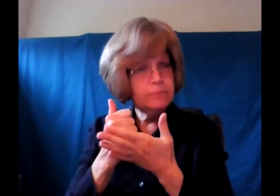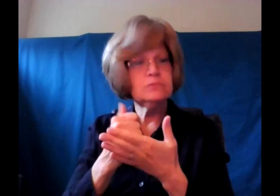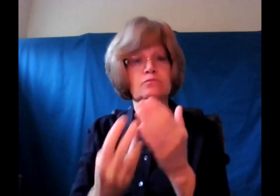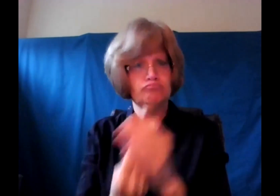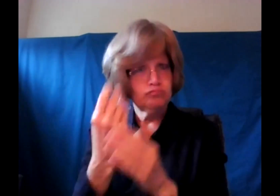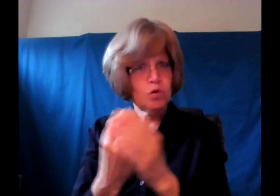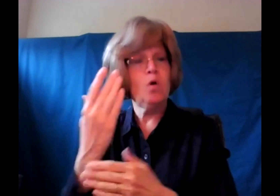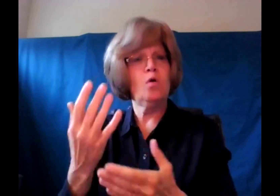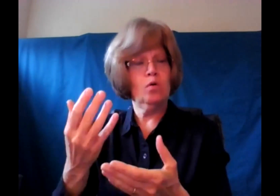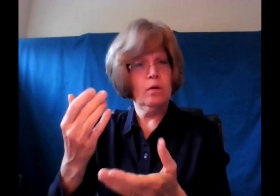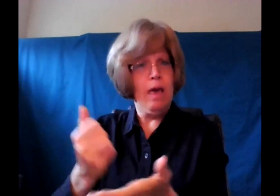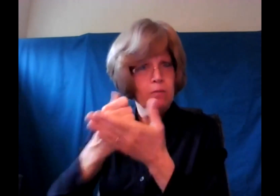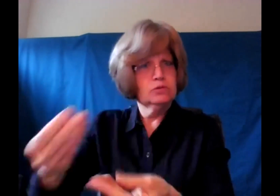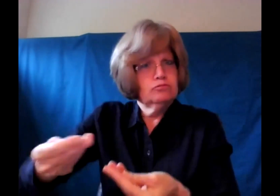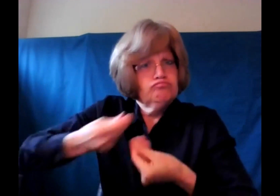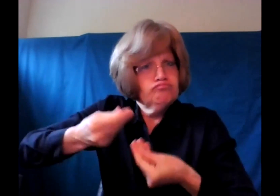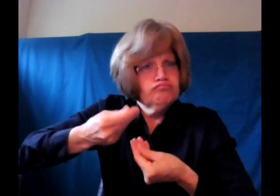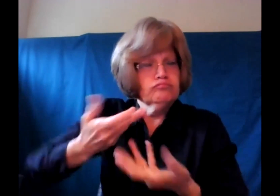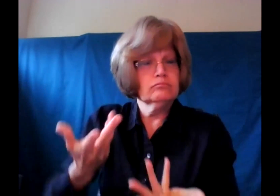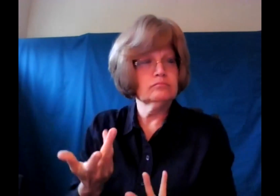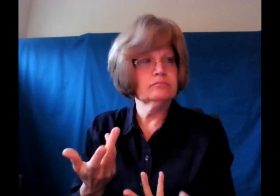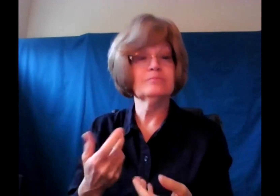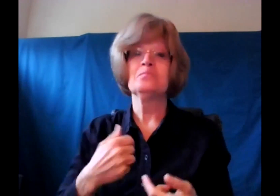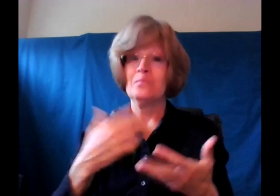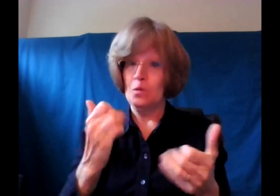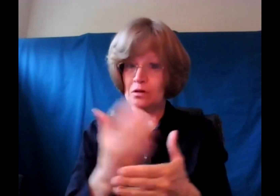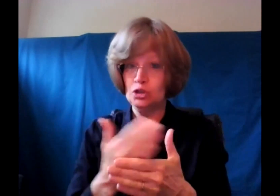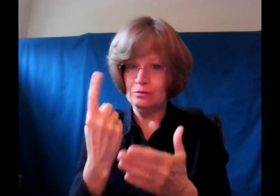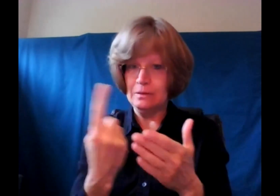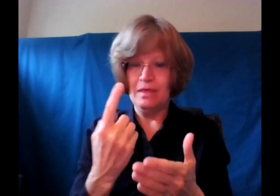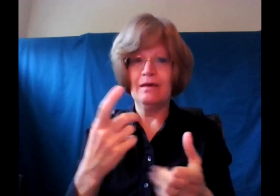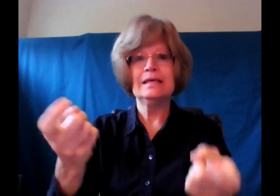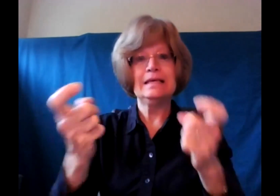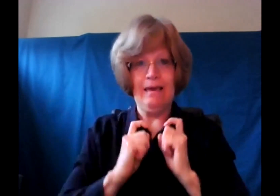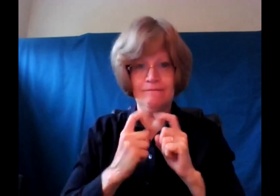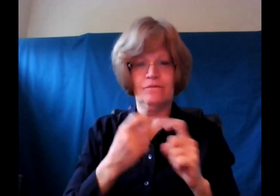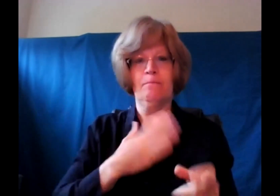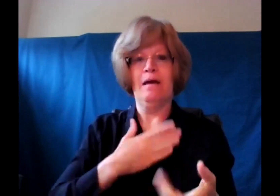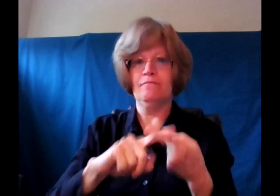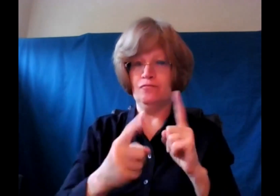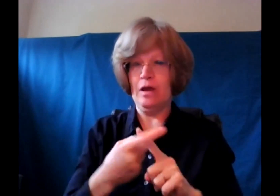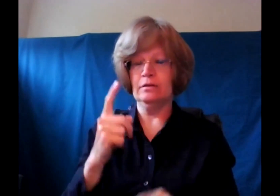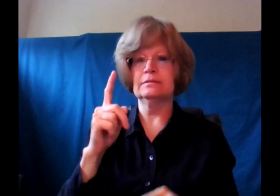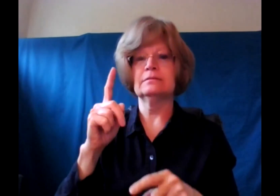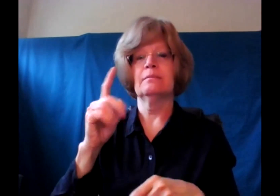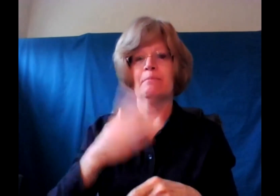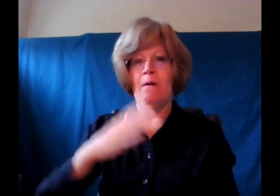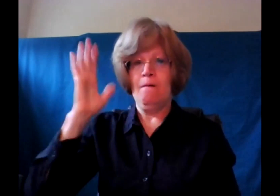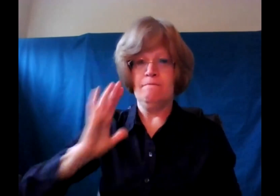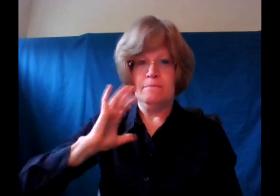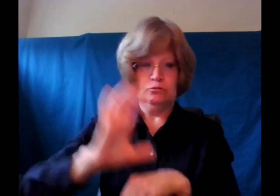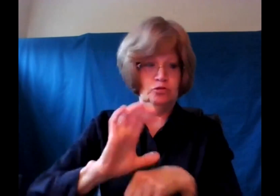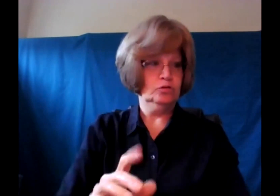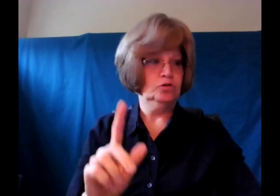grow. So I want to share with you something that was gifted to me by my friends at the Evansburg Church.